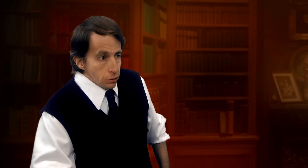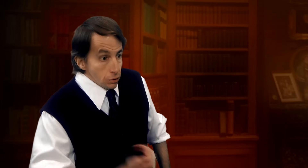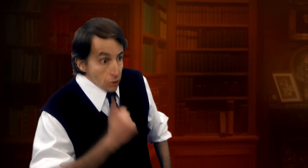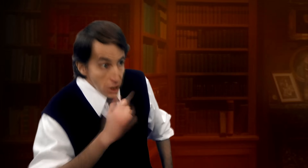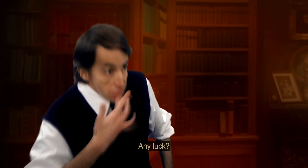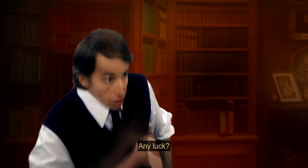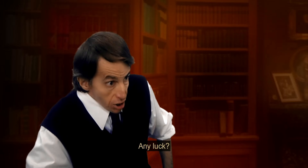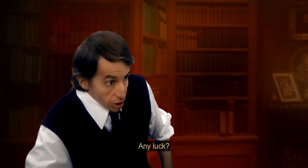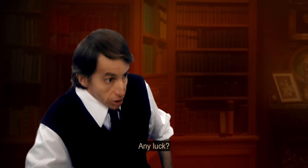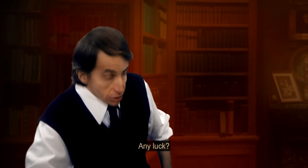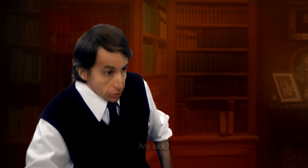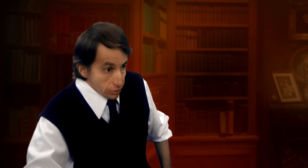Any luck?